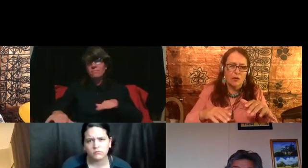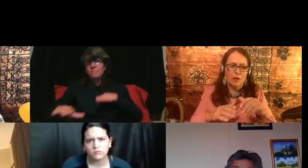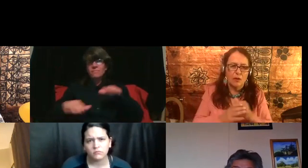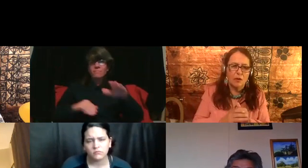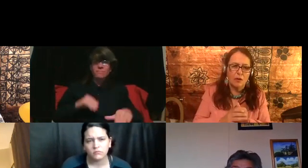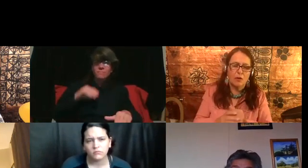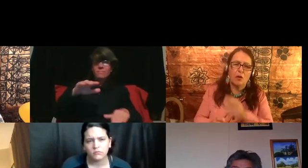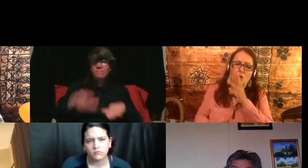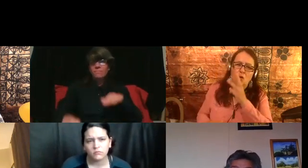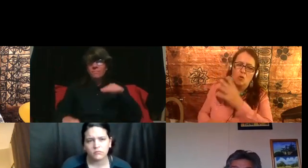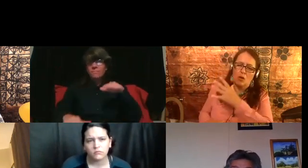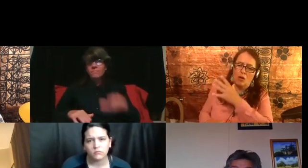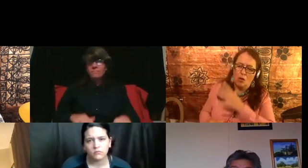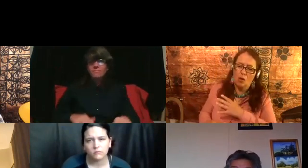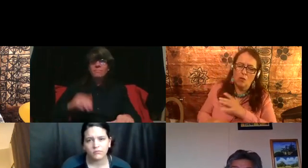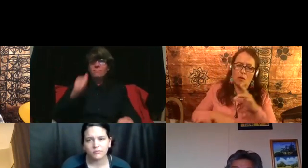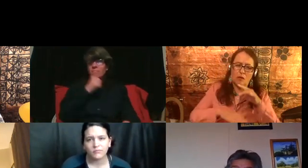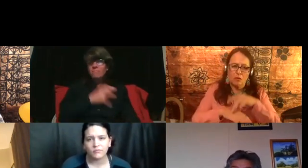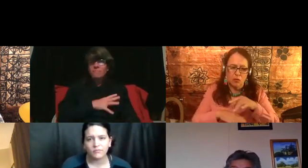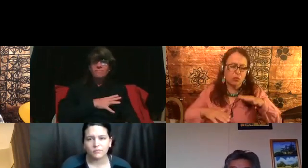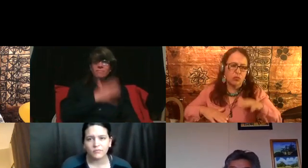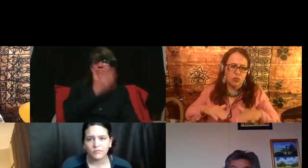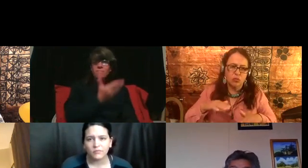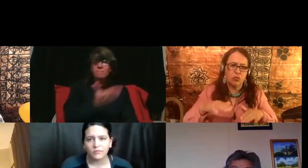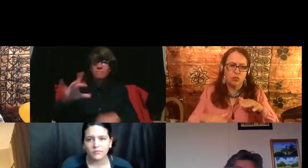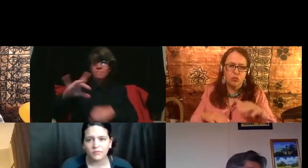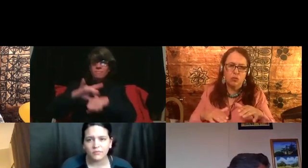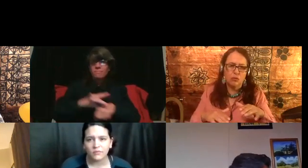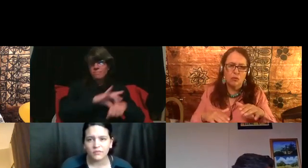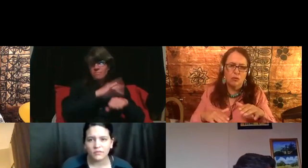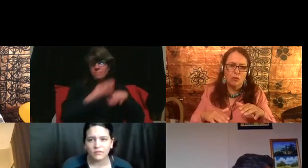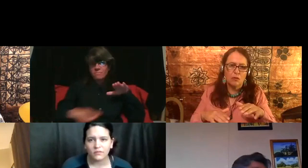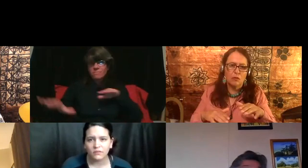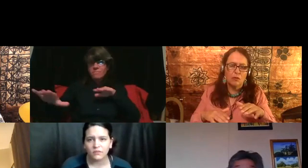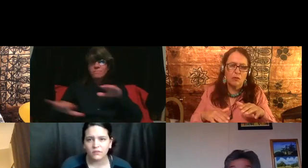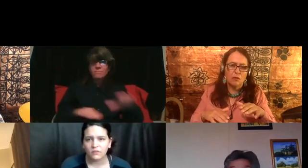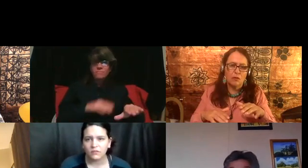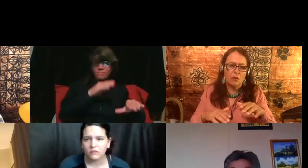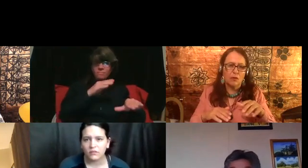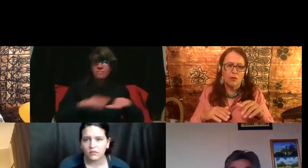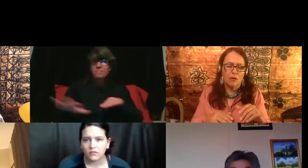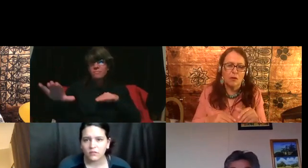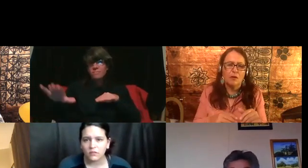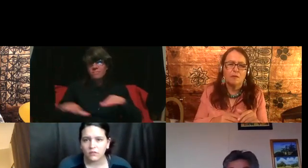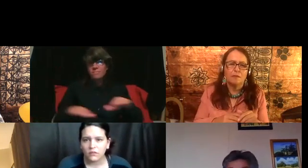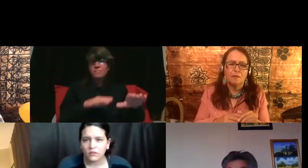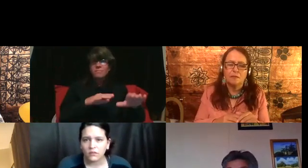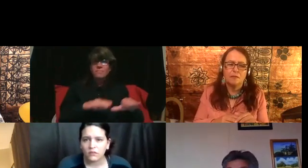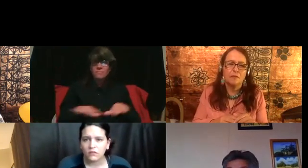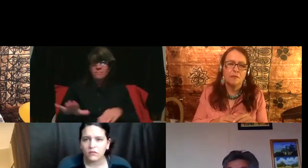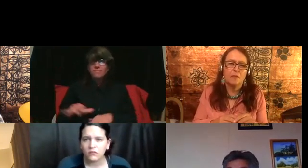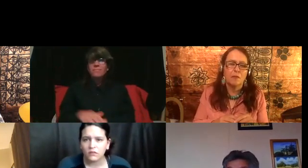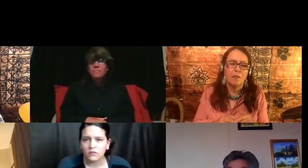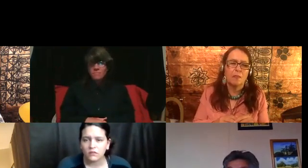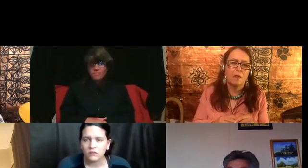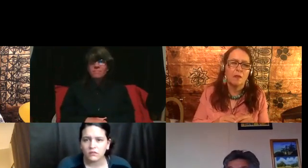Toyasane ye, ako, be ye, ako na shanga. Ga saat na reya, ga big e,